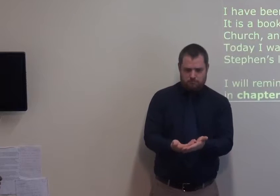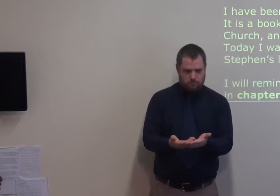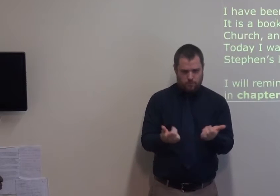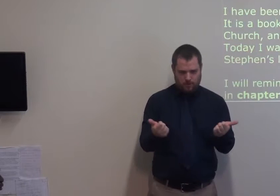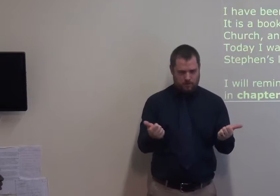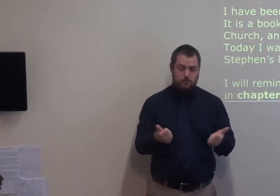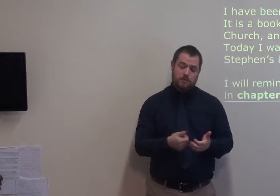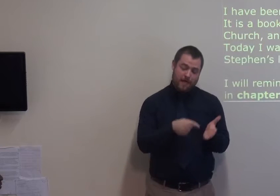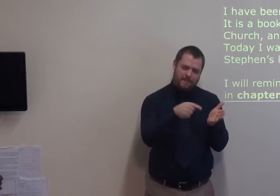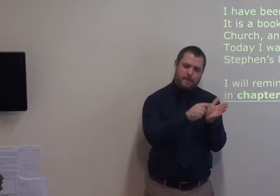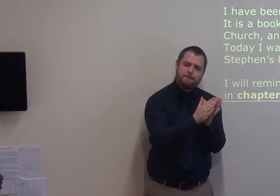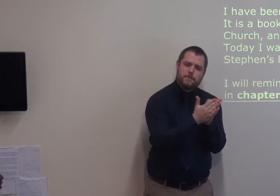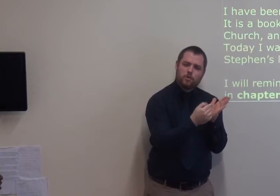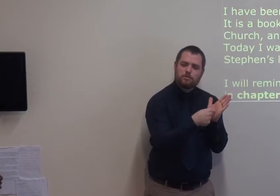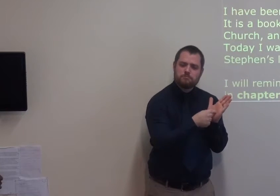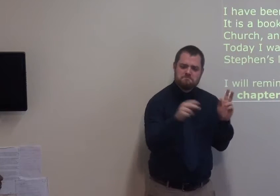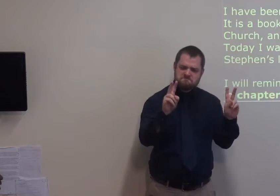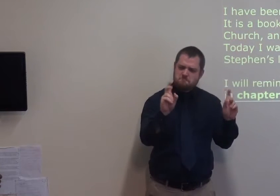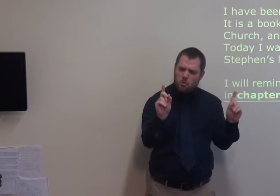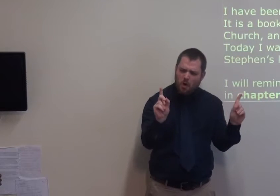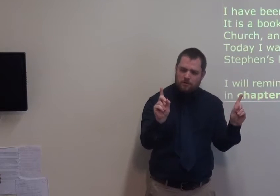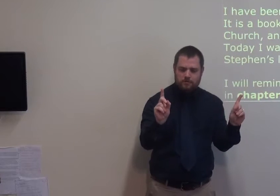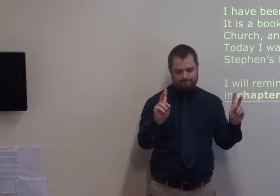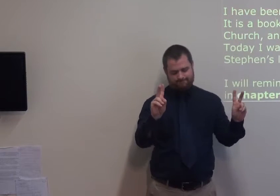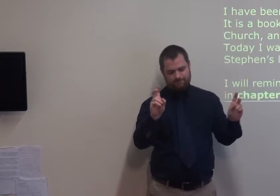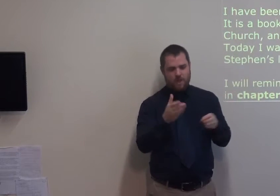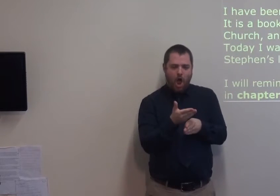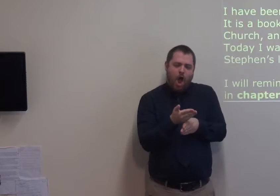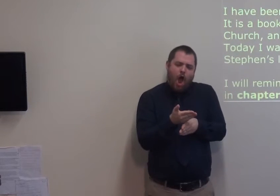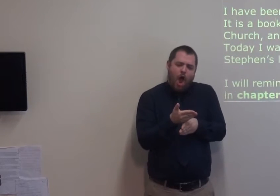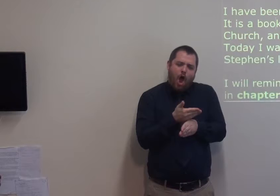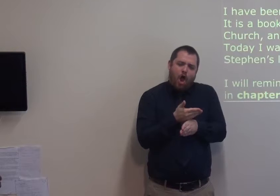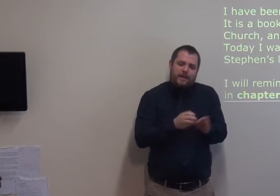It's a book about the early church and the apostles' work.